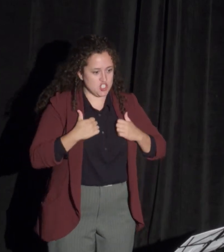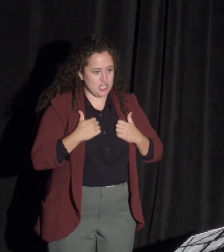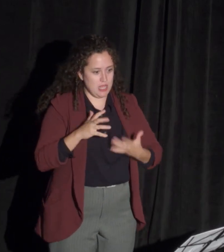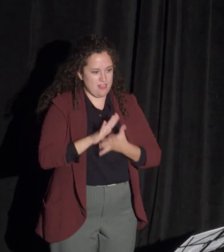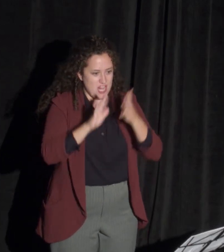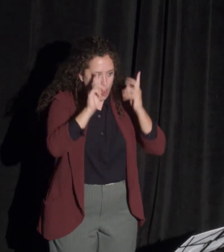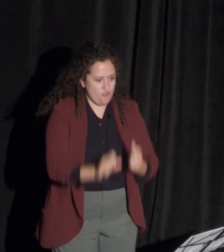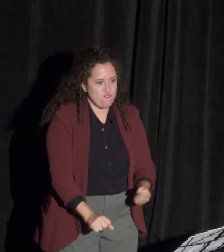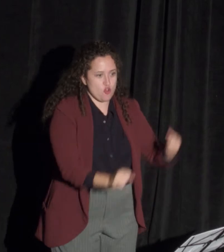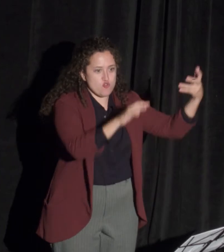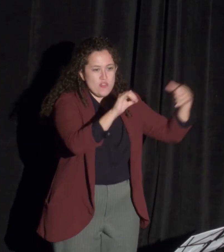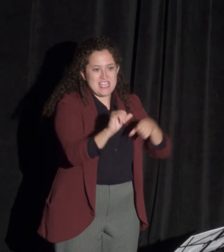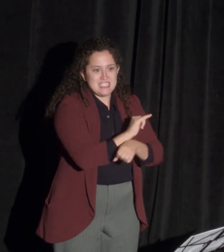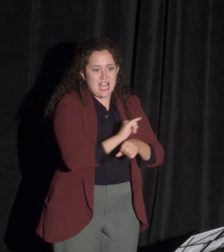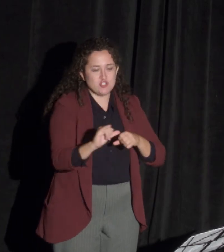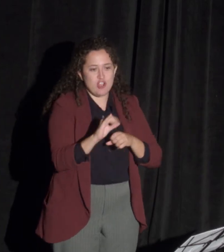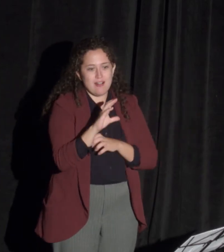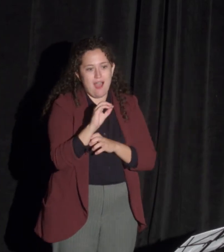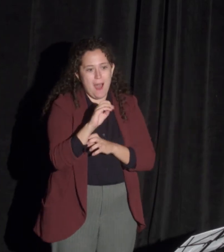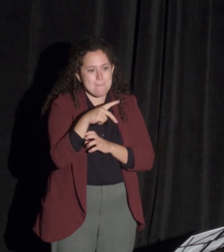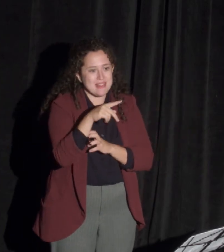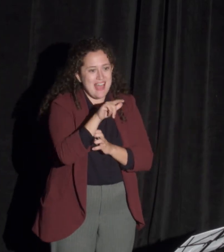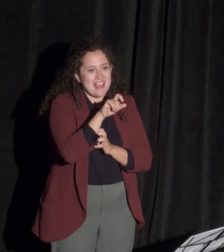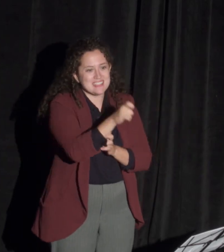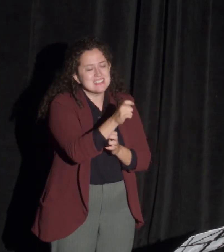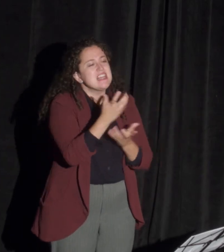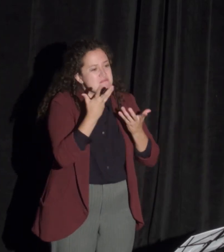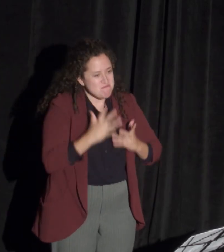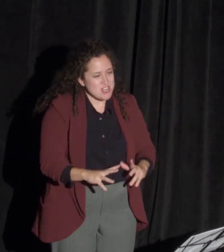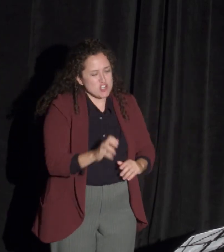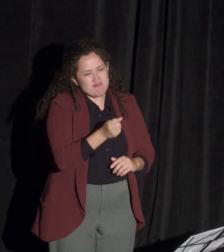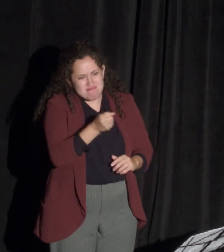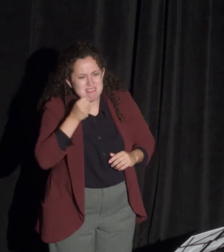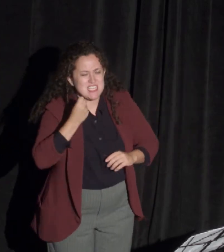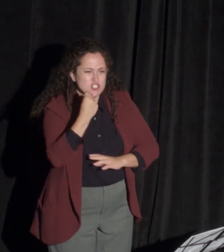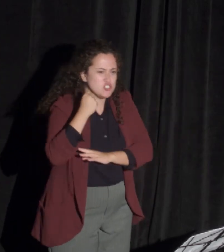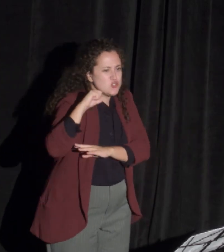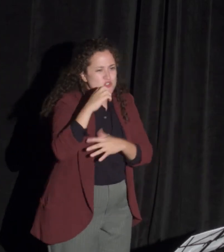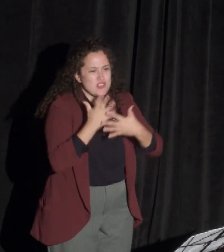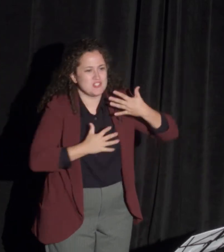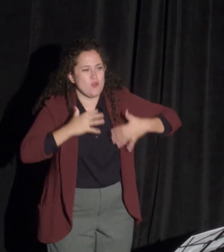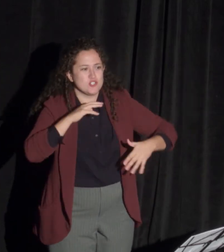complex, and it instituted the social media democracy we enjoy today.